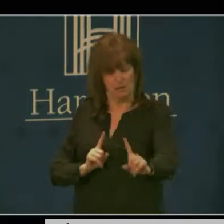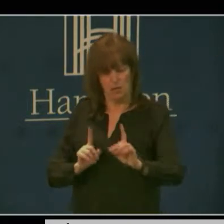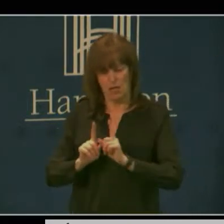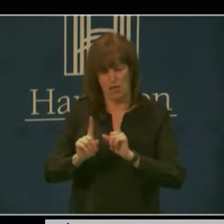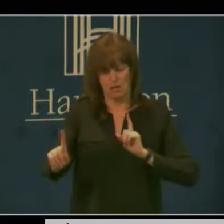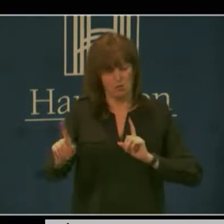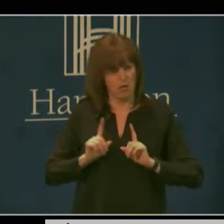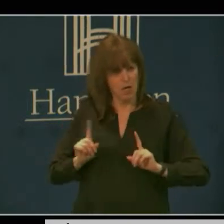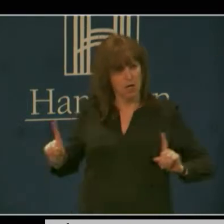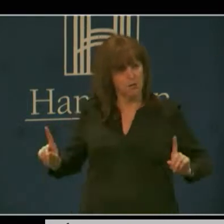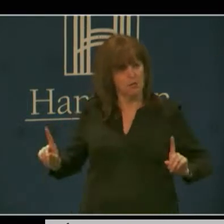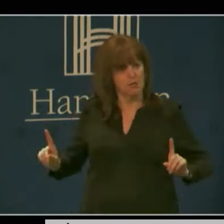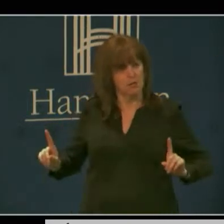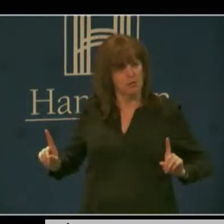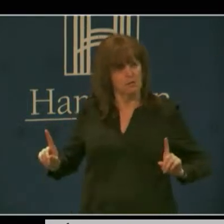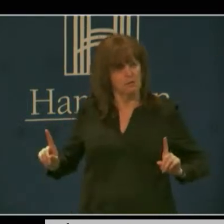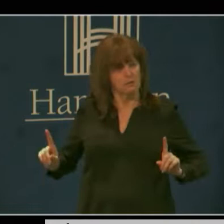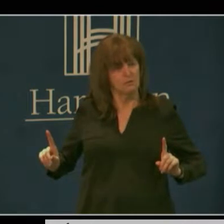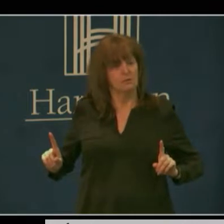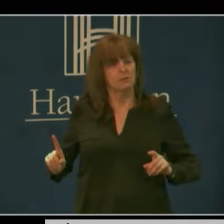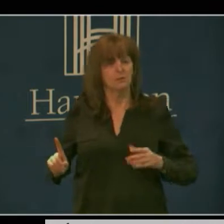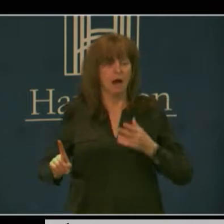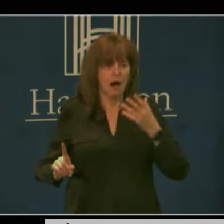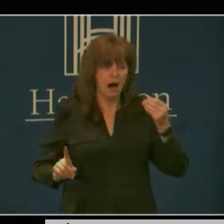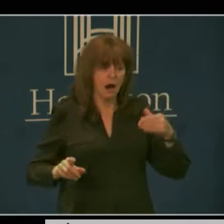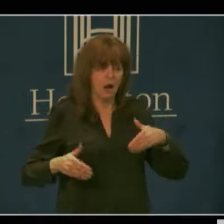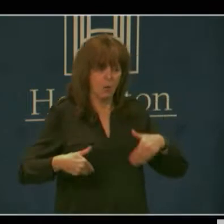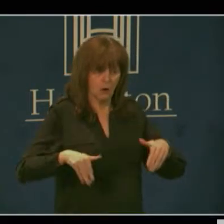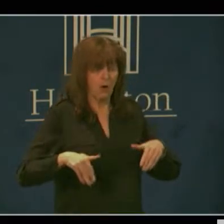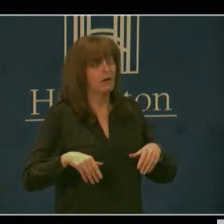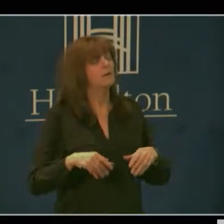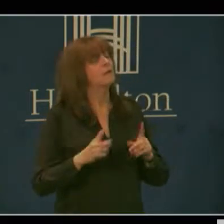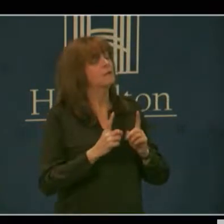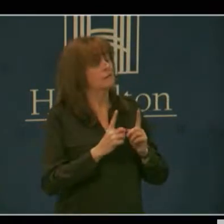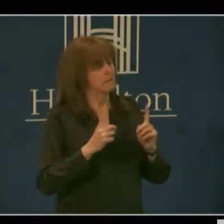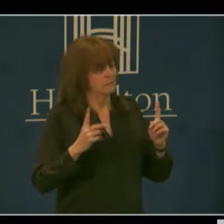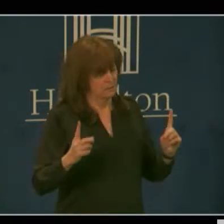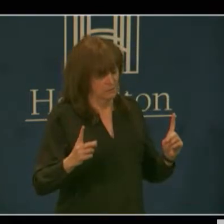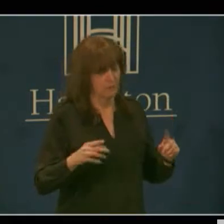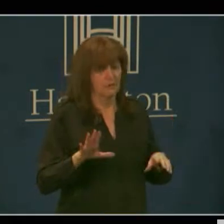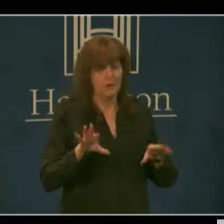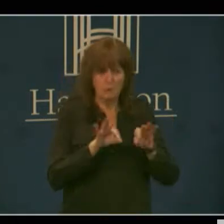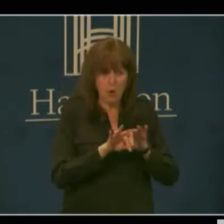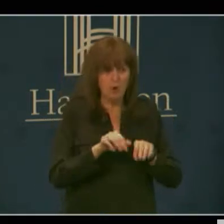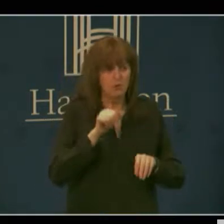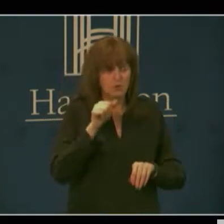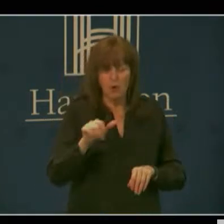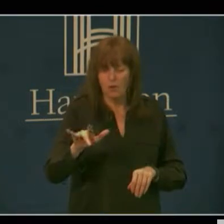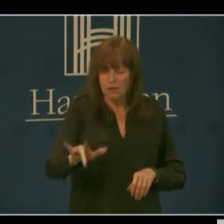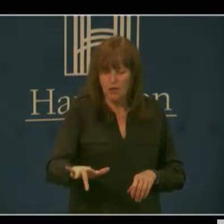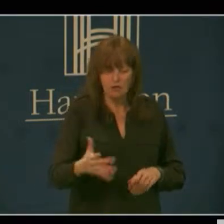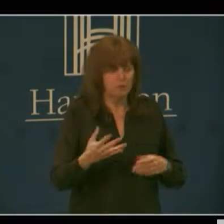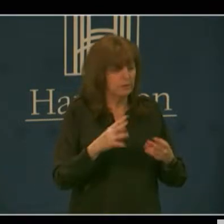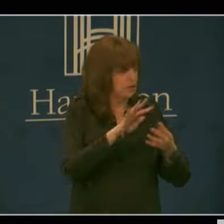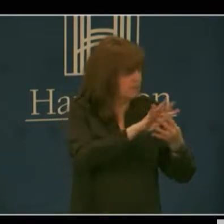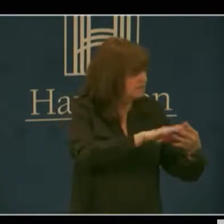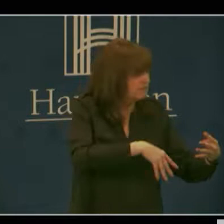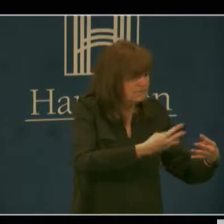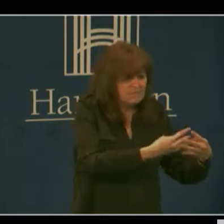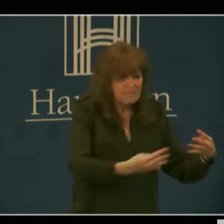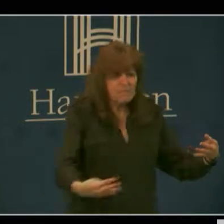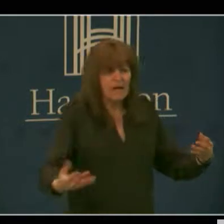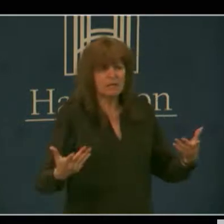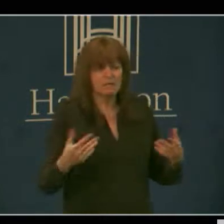6-foot circle and staying away from any kind of common surface that you could potentially contaminate and somebody could